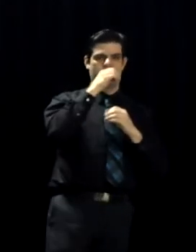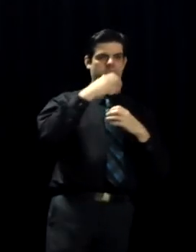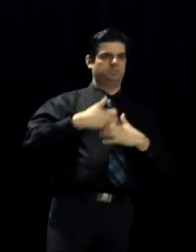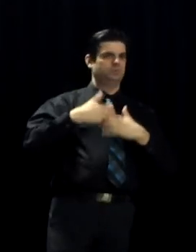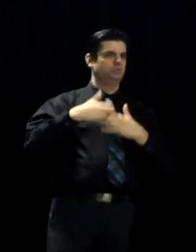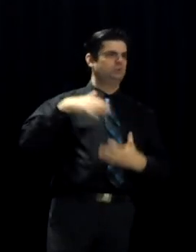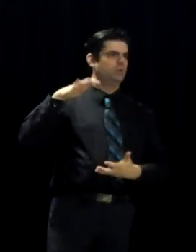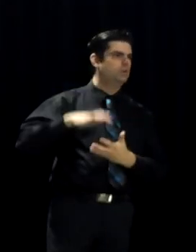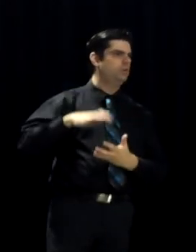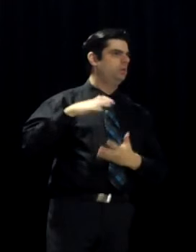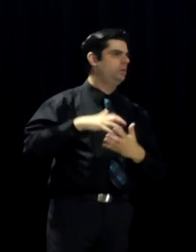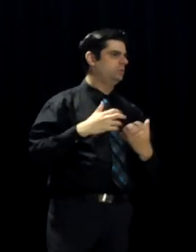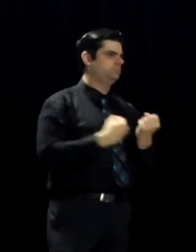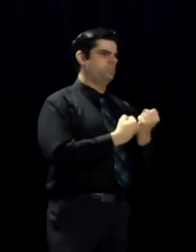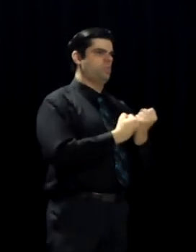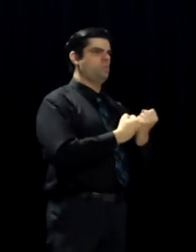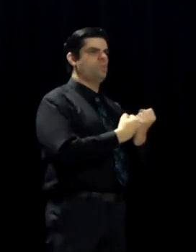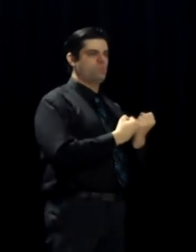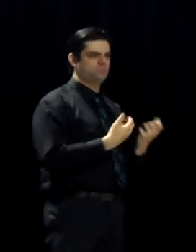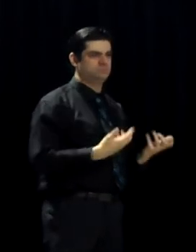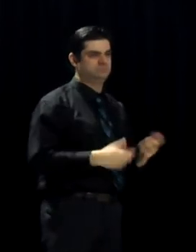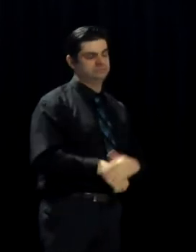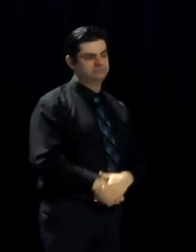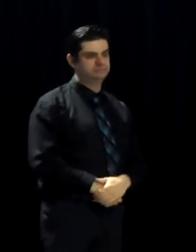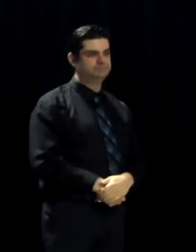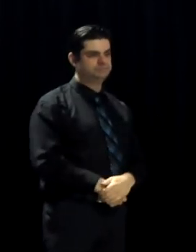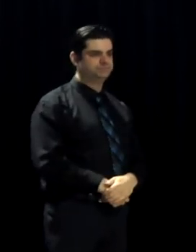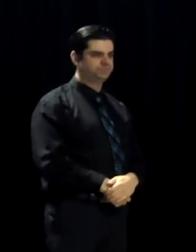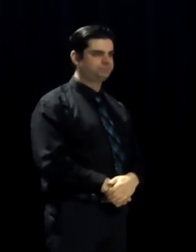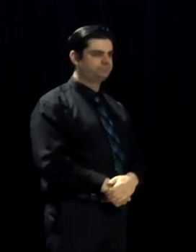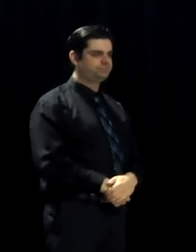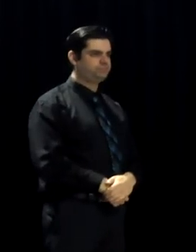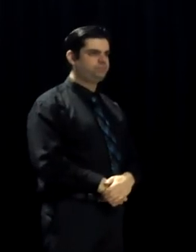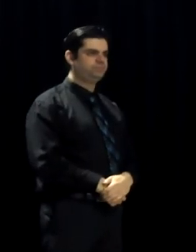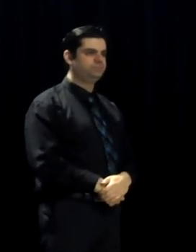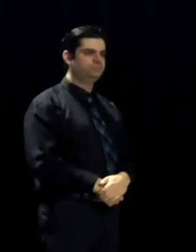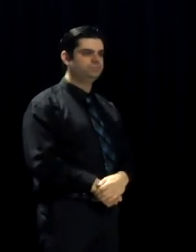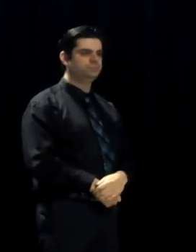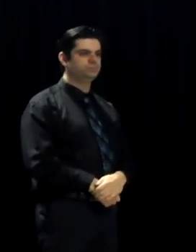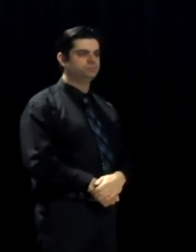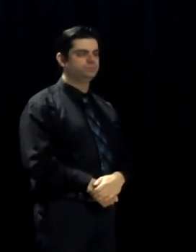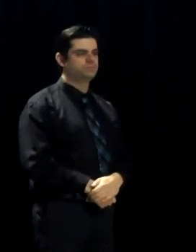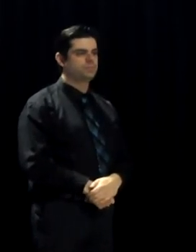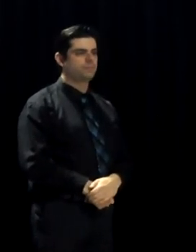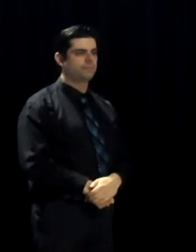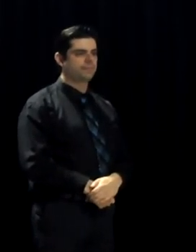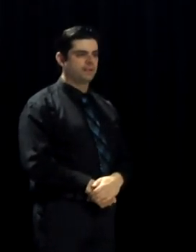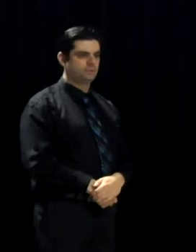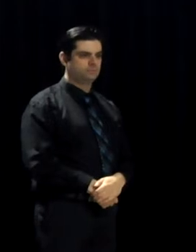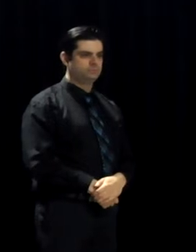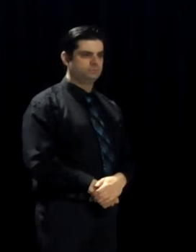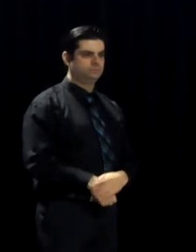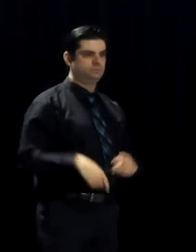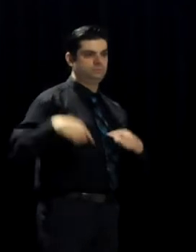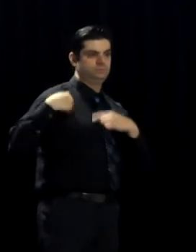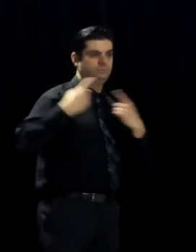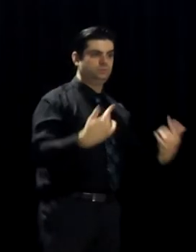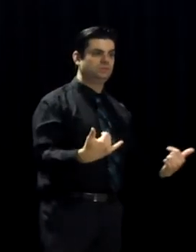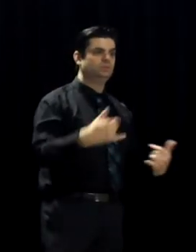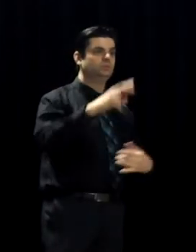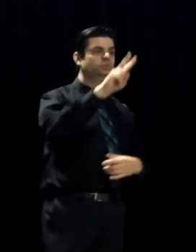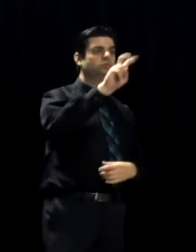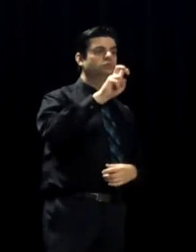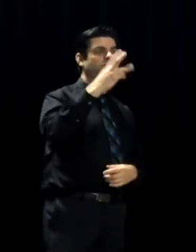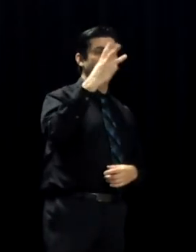breathe. So let's keep them in our thoughts over the weekend. To date, we've had 216 people in total that have